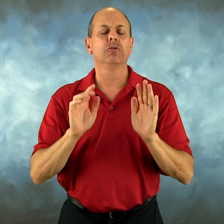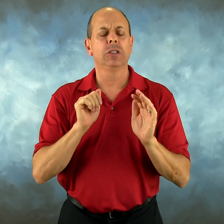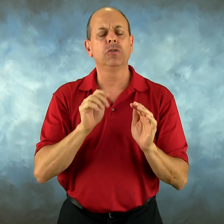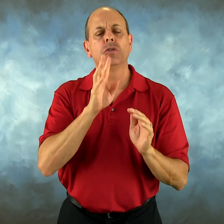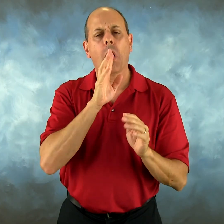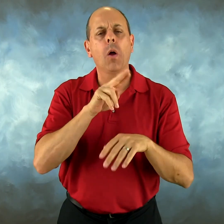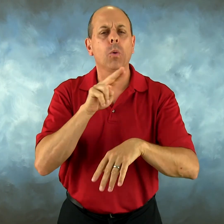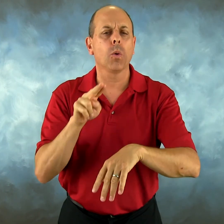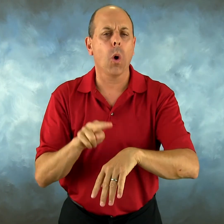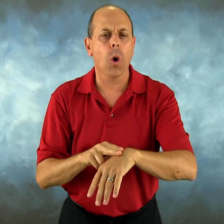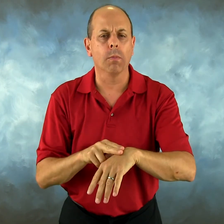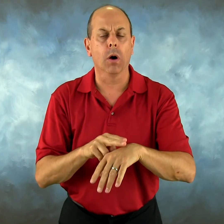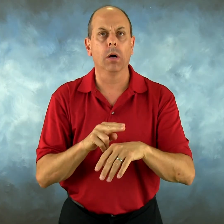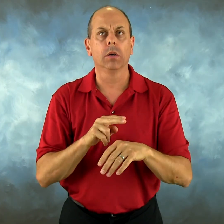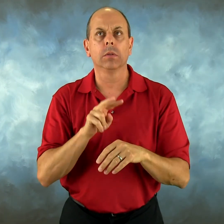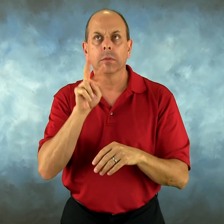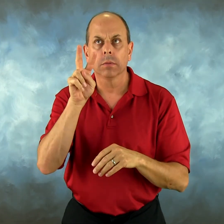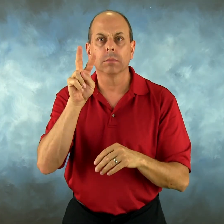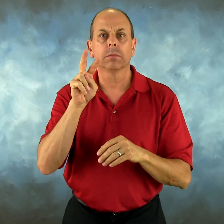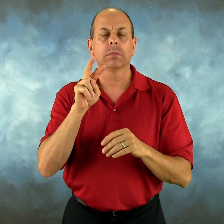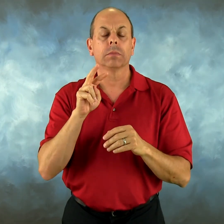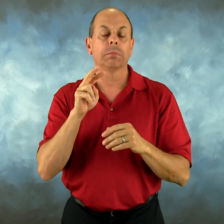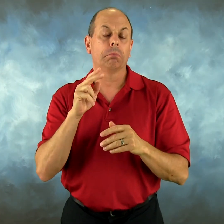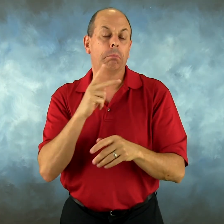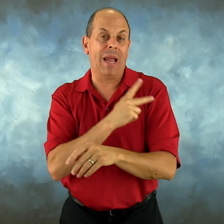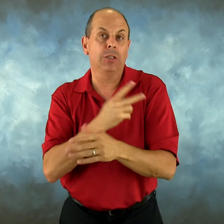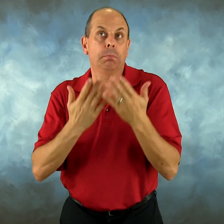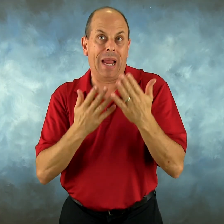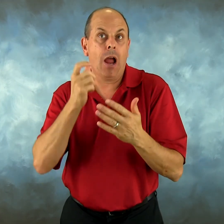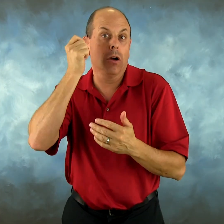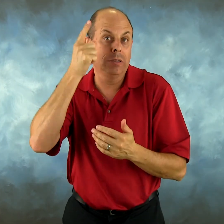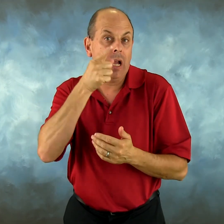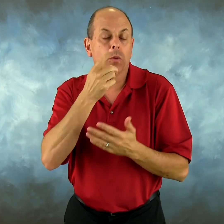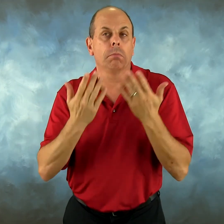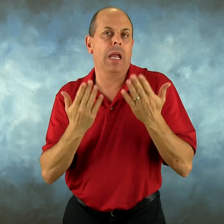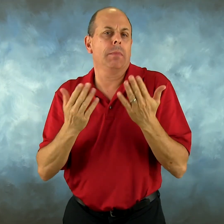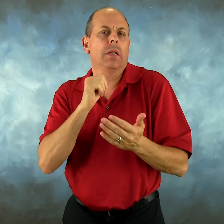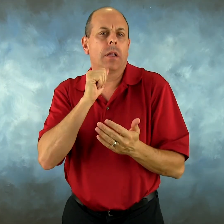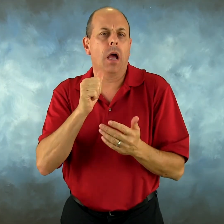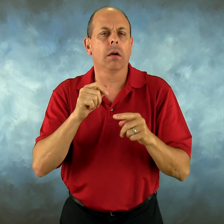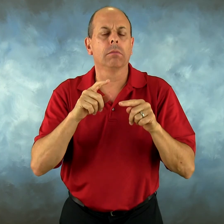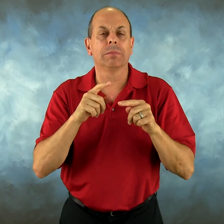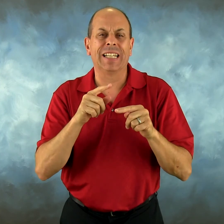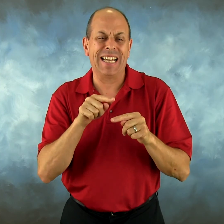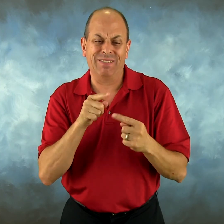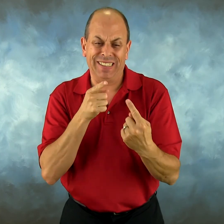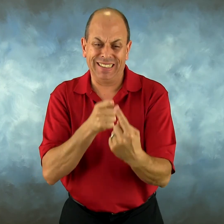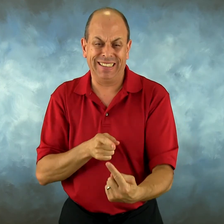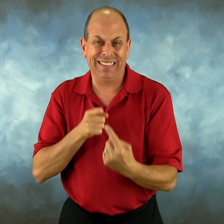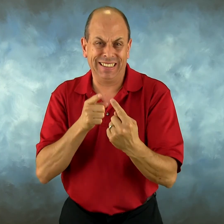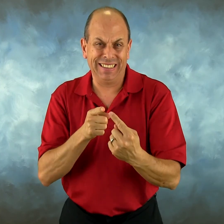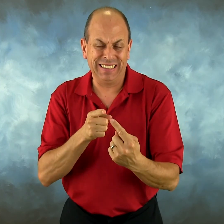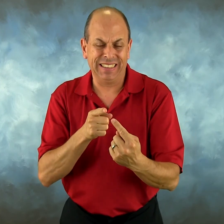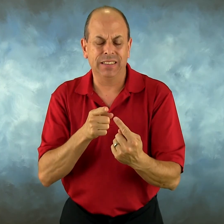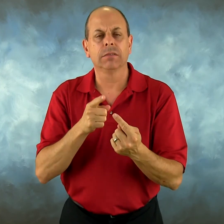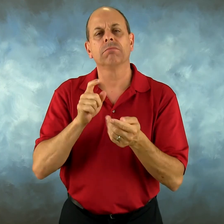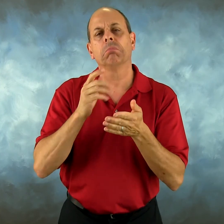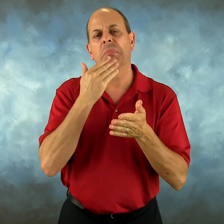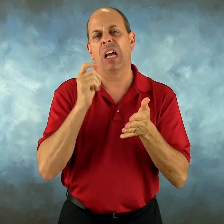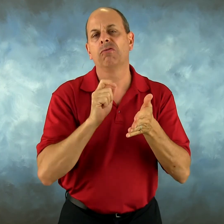scream at the patient. Just talk normal and slowly, and the patient may be able to understand you. If you're